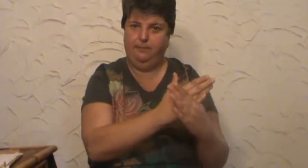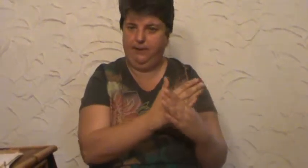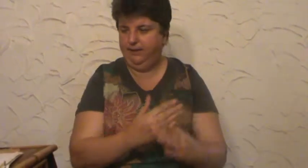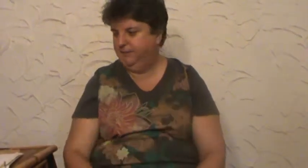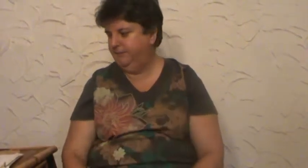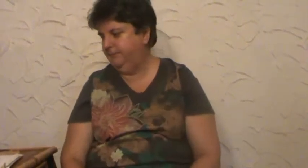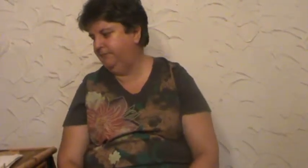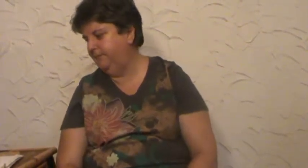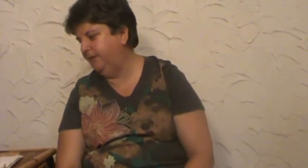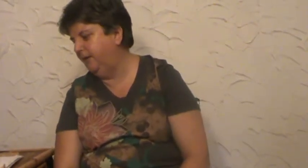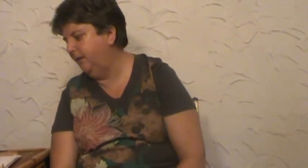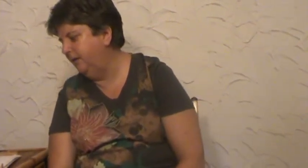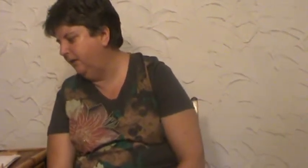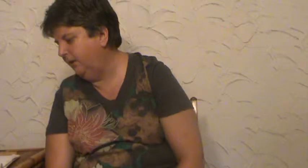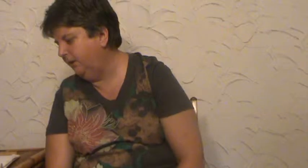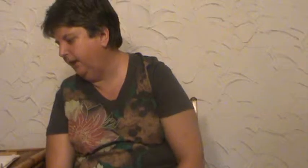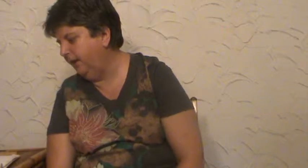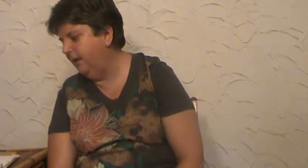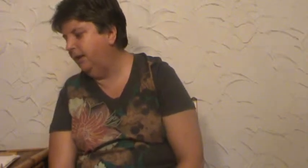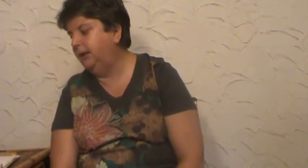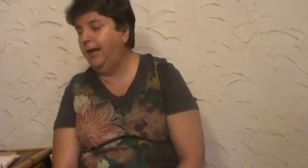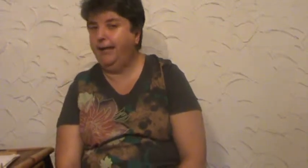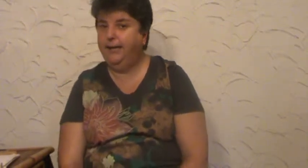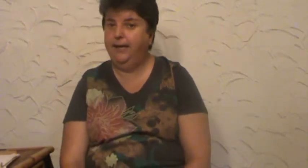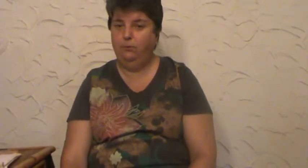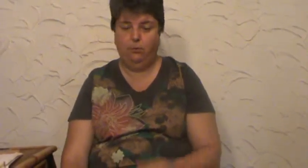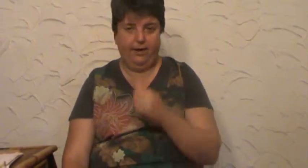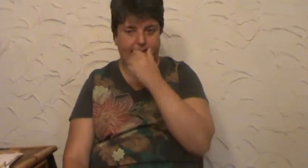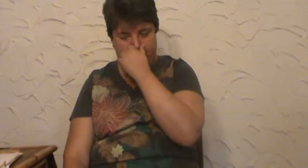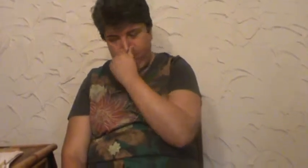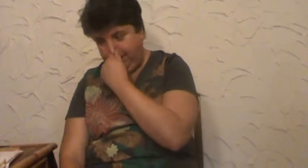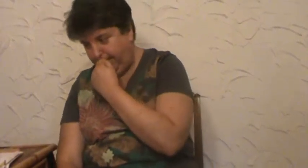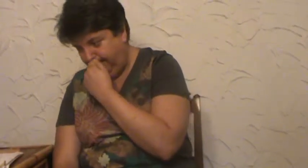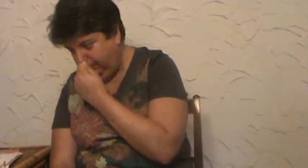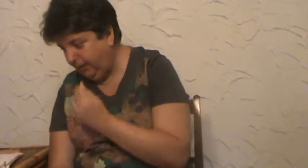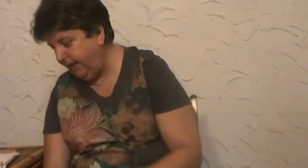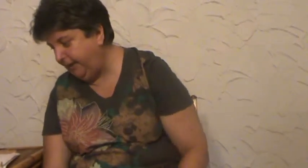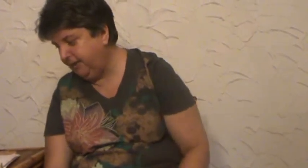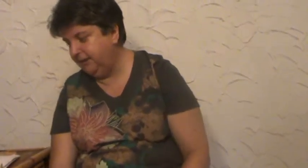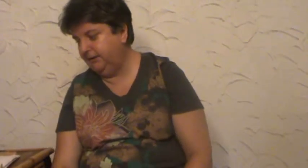me. Okay, like and white. Okay, now like